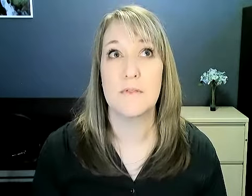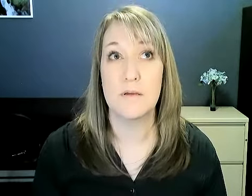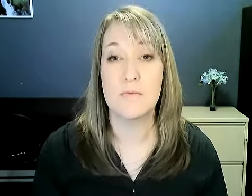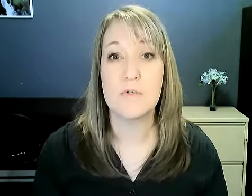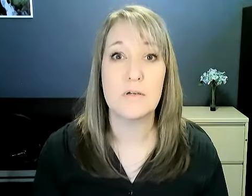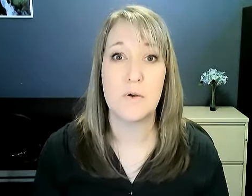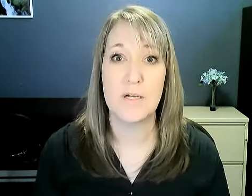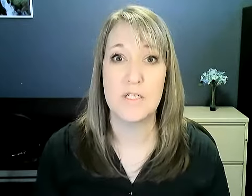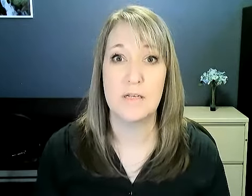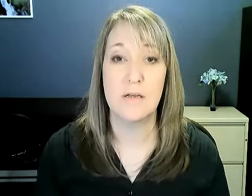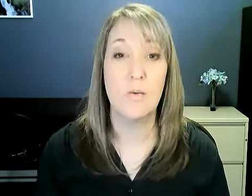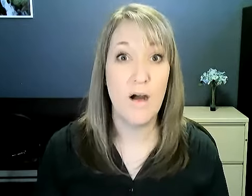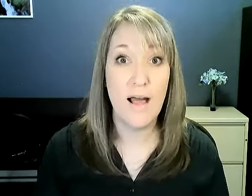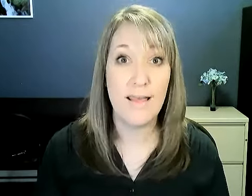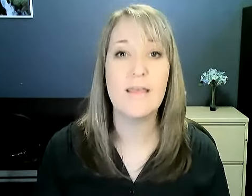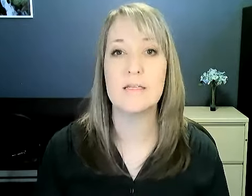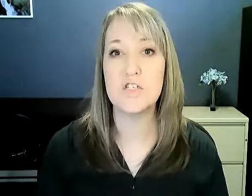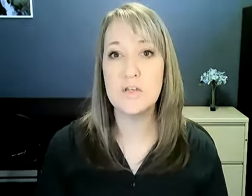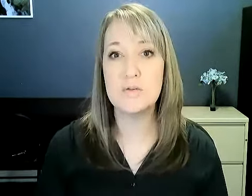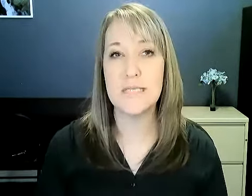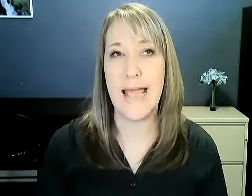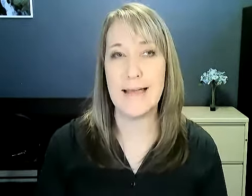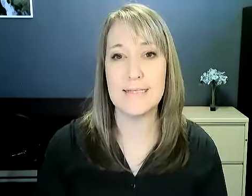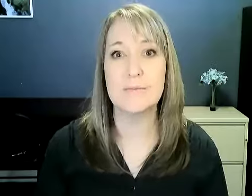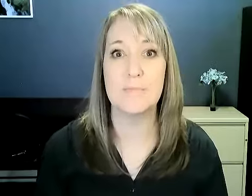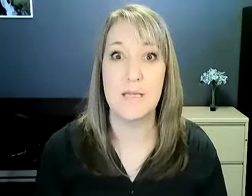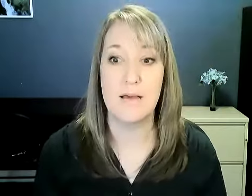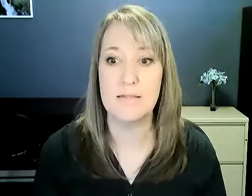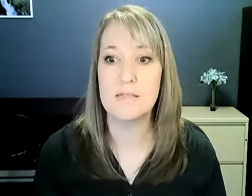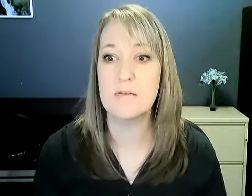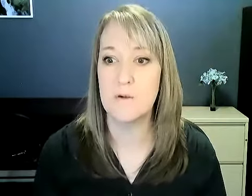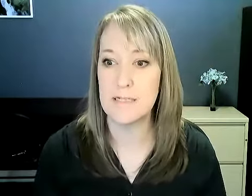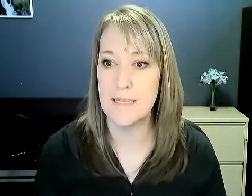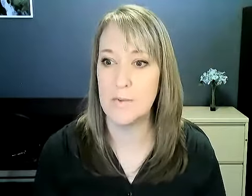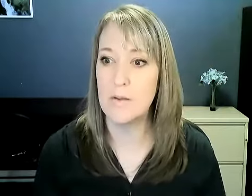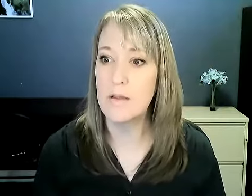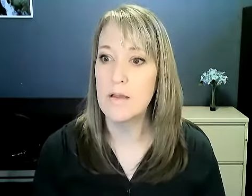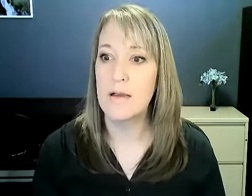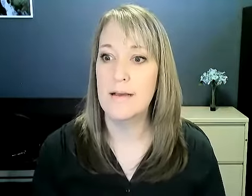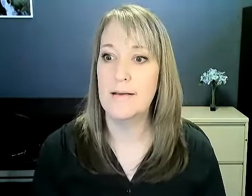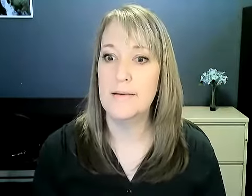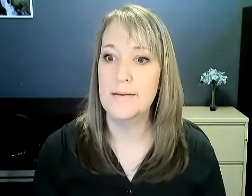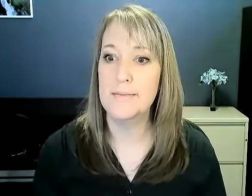the rhetorical question, why, is used as because. So for example, let's